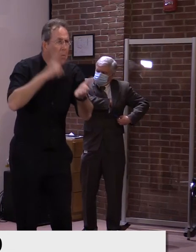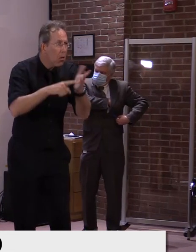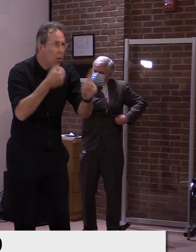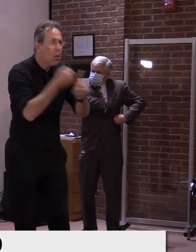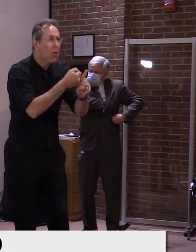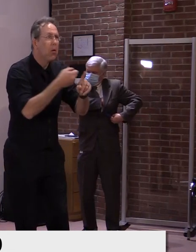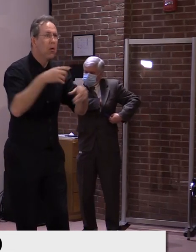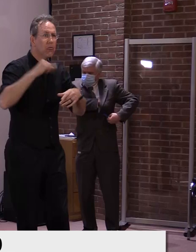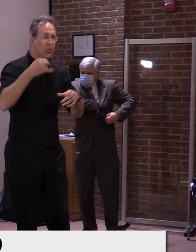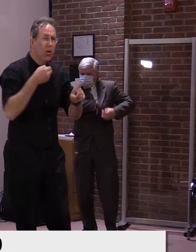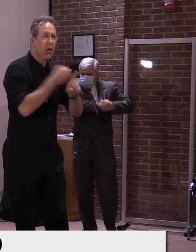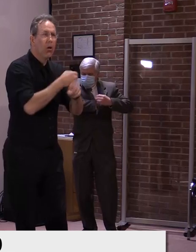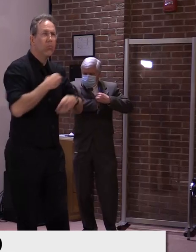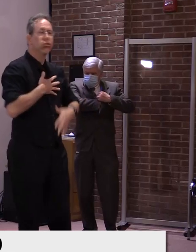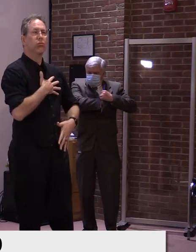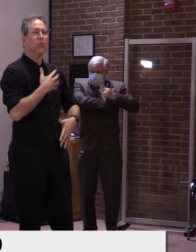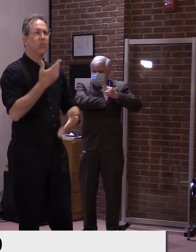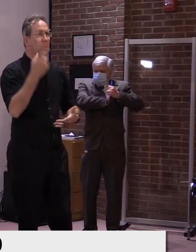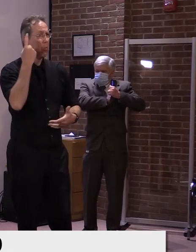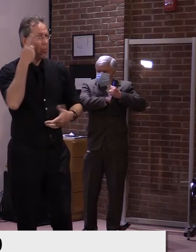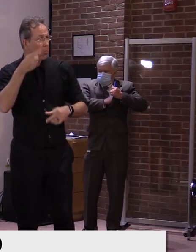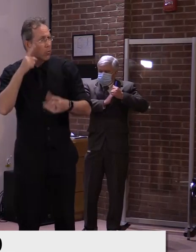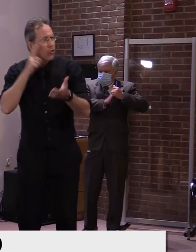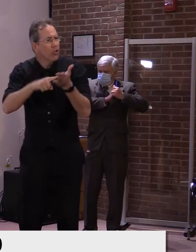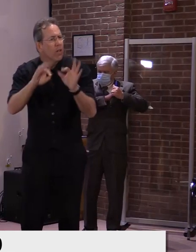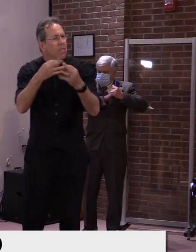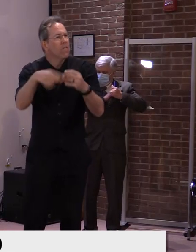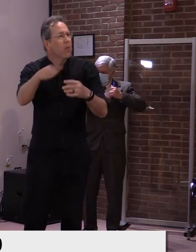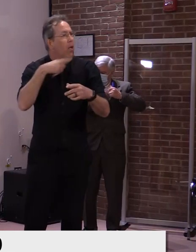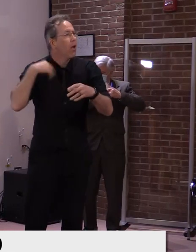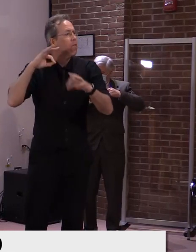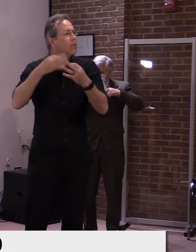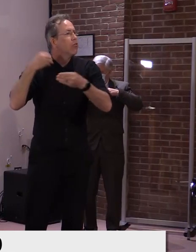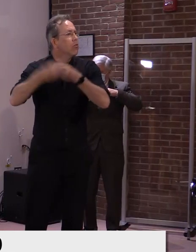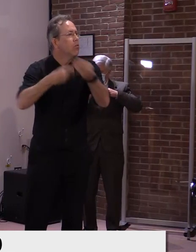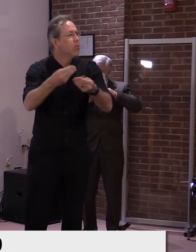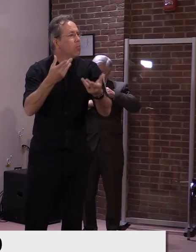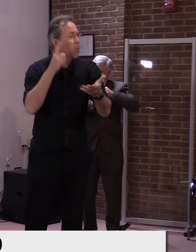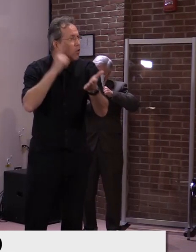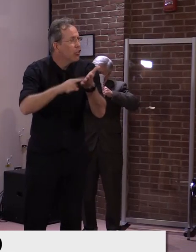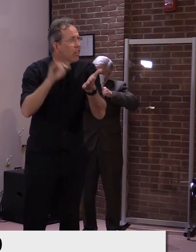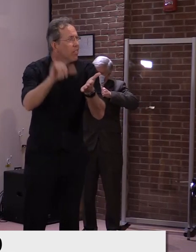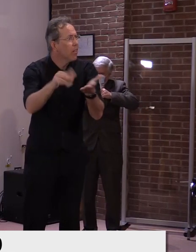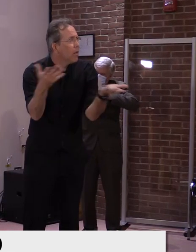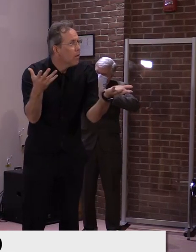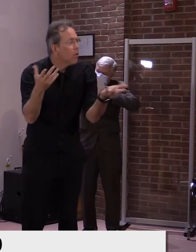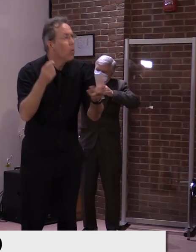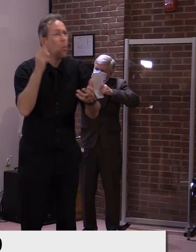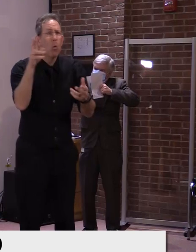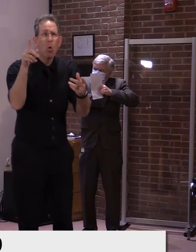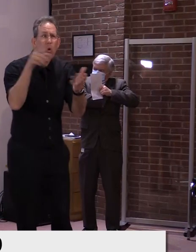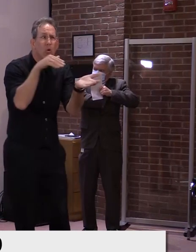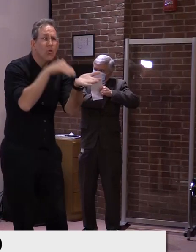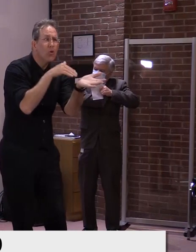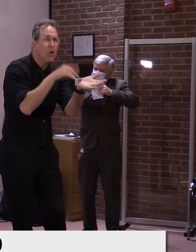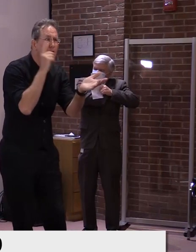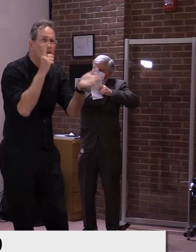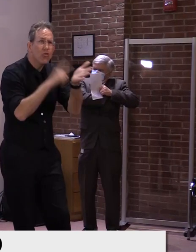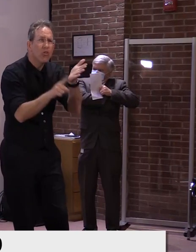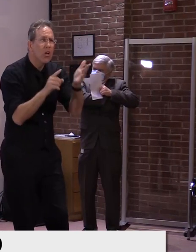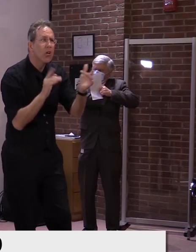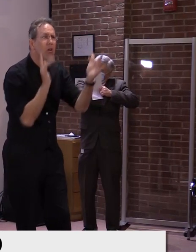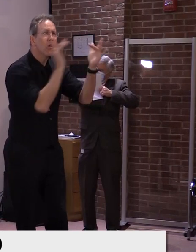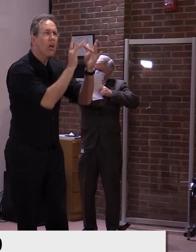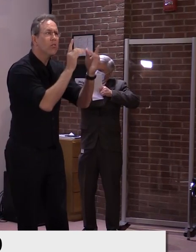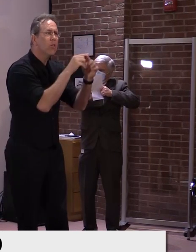out to their doctors and or the doctors maybe to contact those patients they know that have blood clot in their